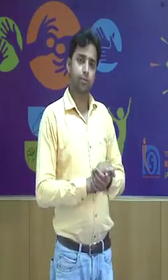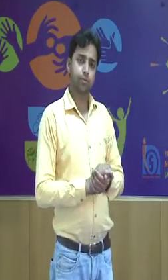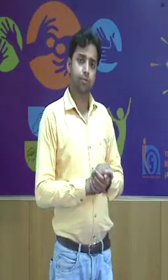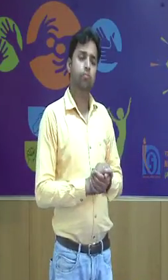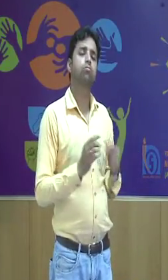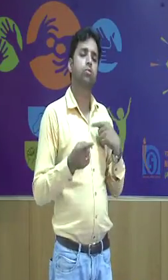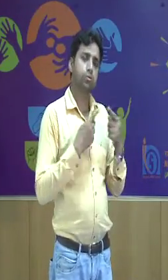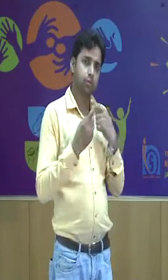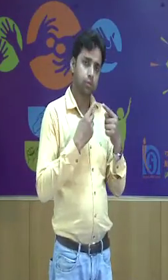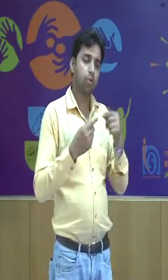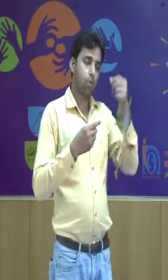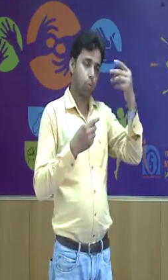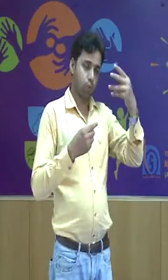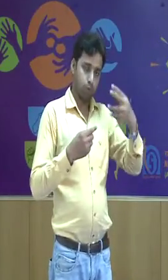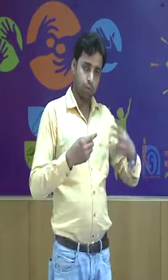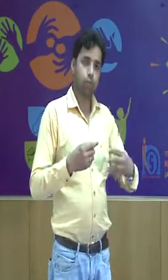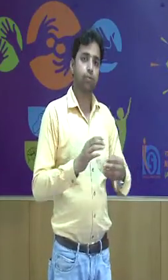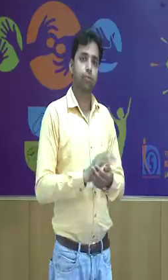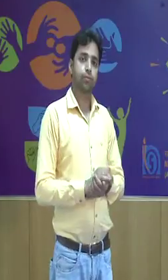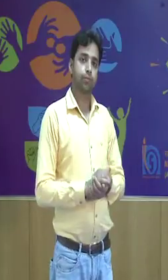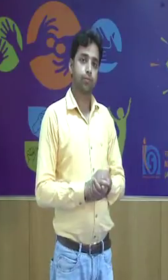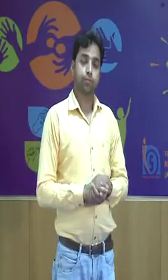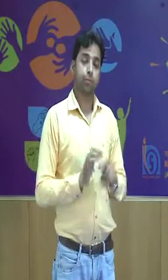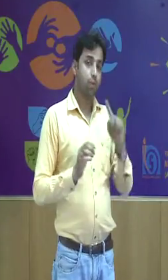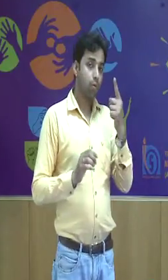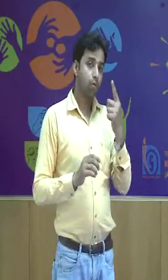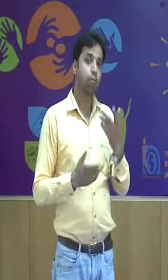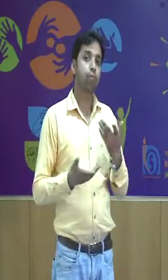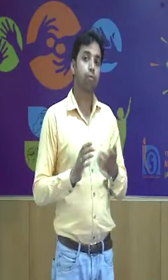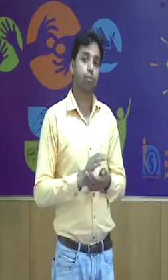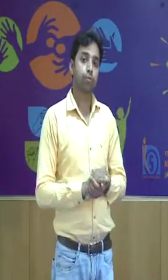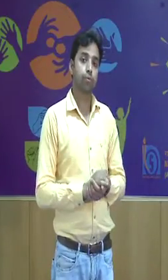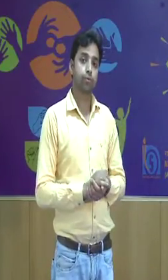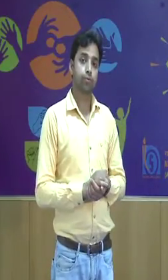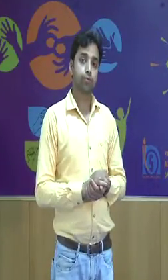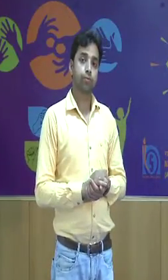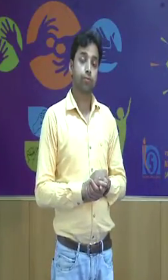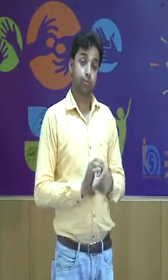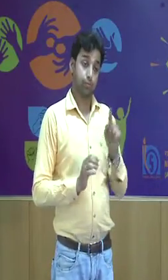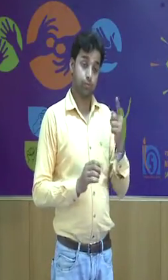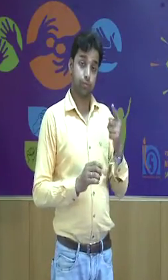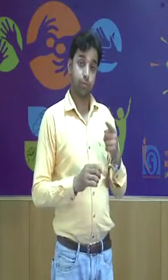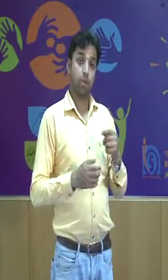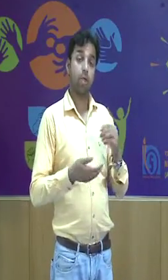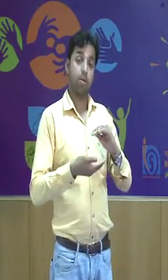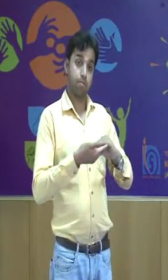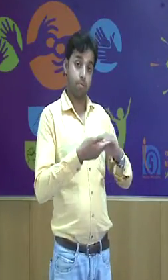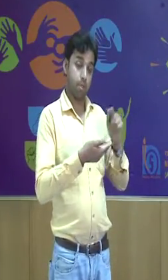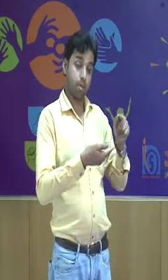We will discuss them one by one. First is that marriage